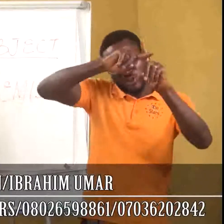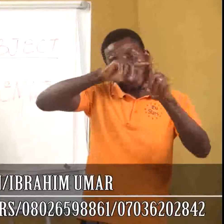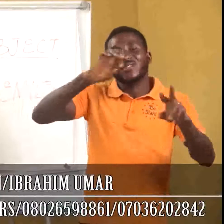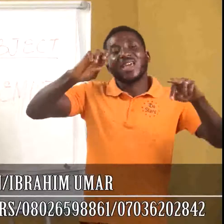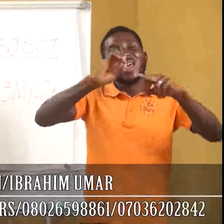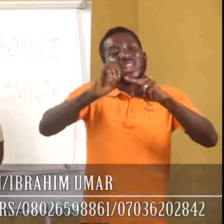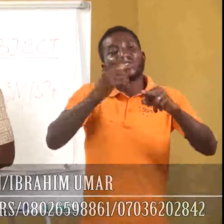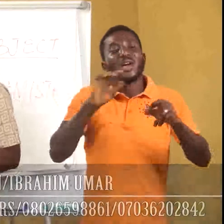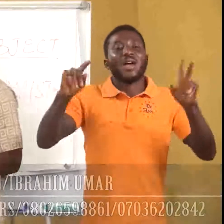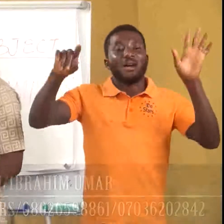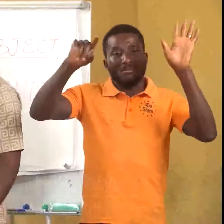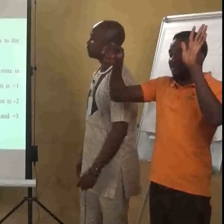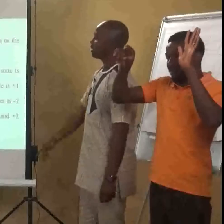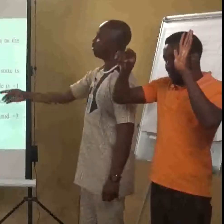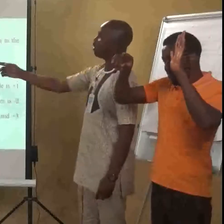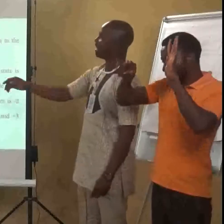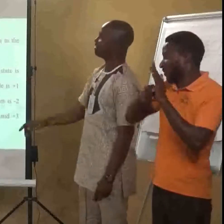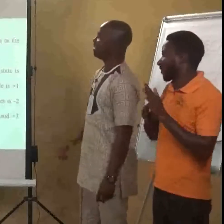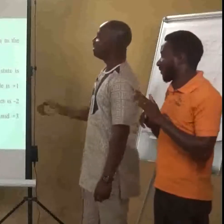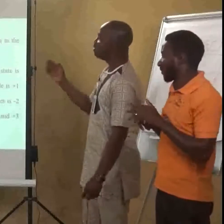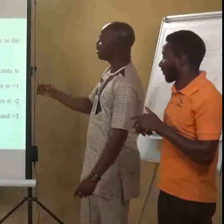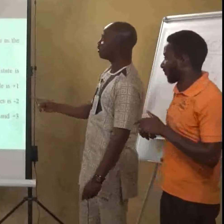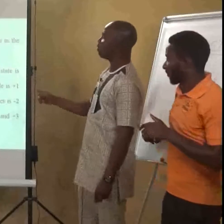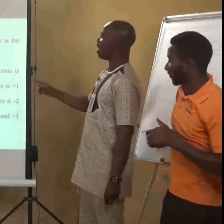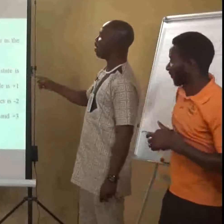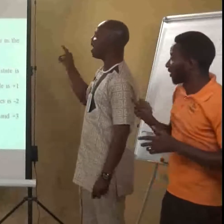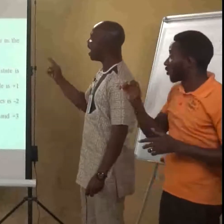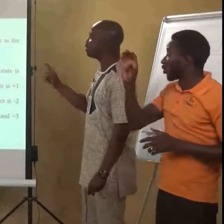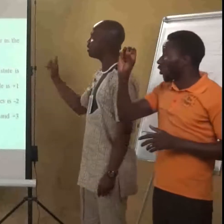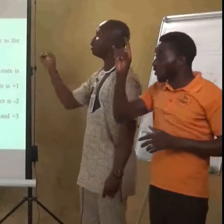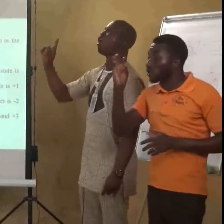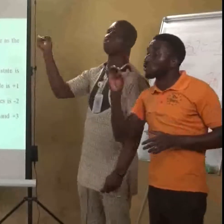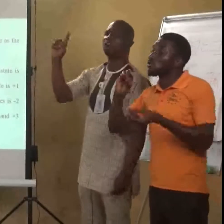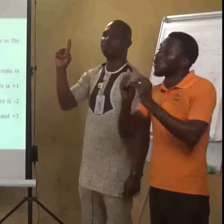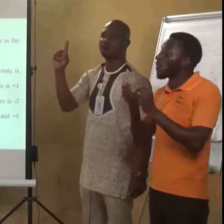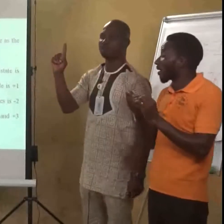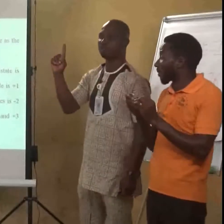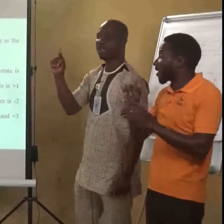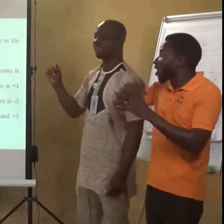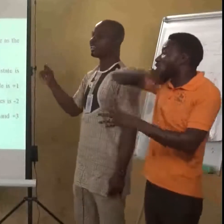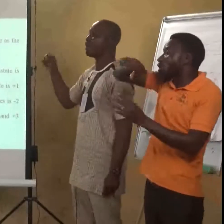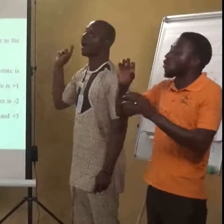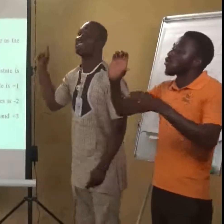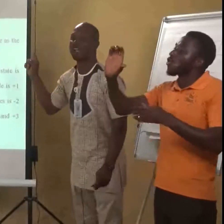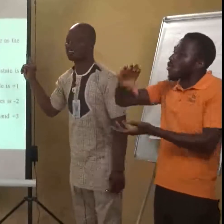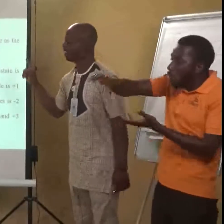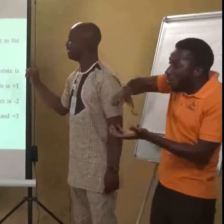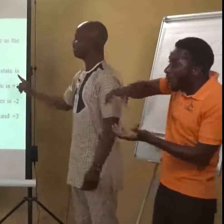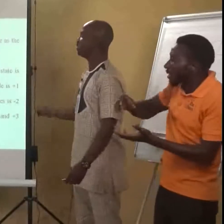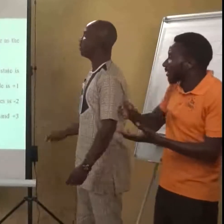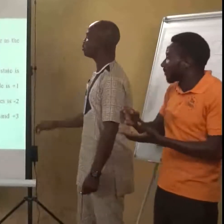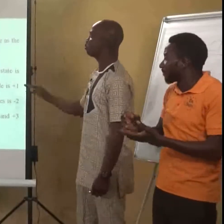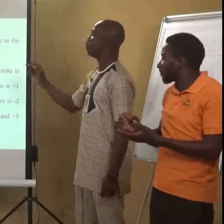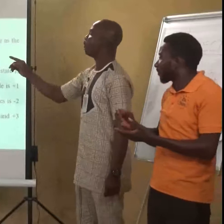minus is equals to 0. Then of course I say the oxidation number of hydrogen in all compounds except hydride